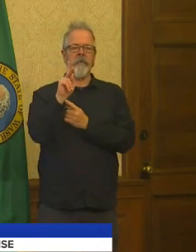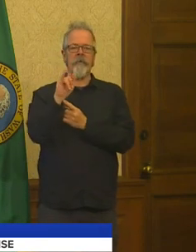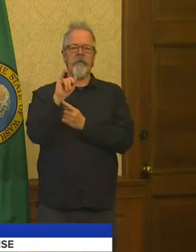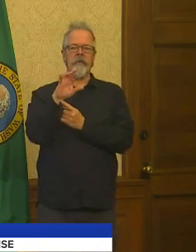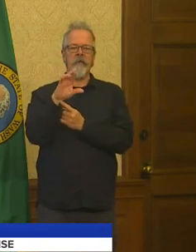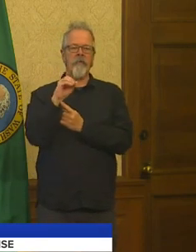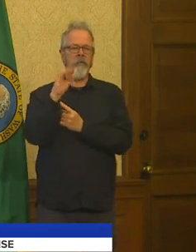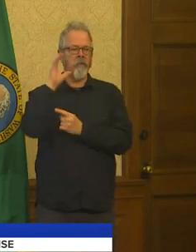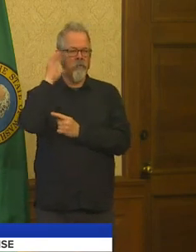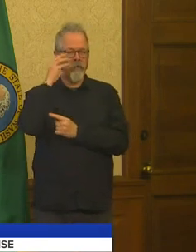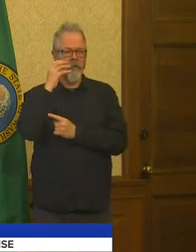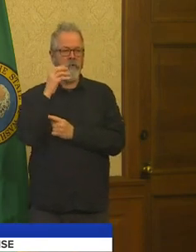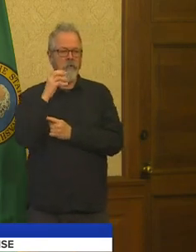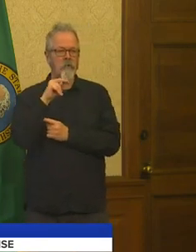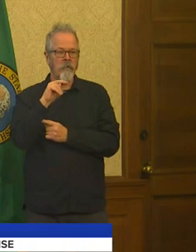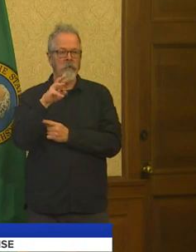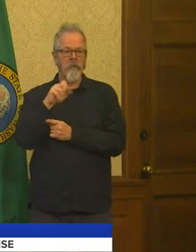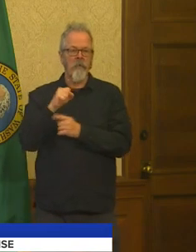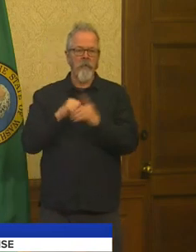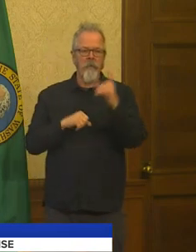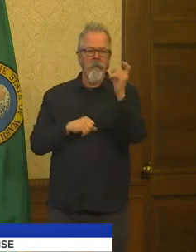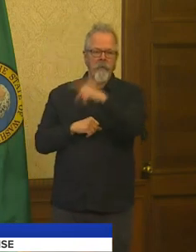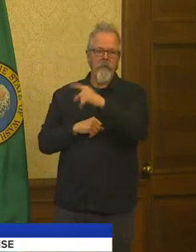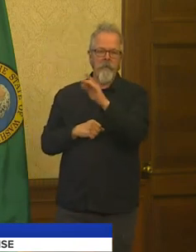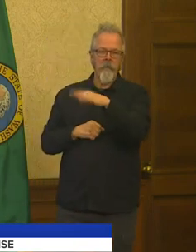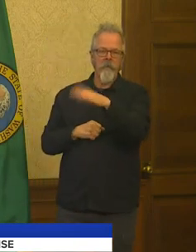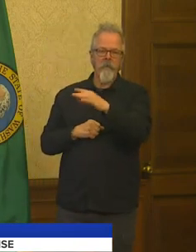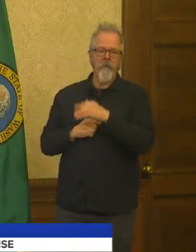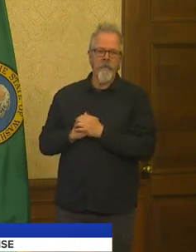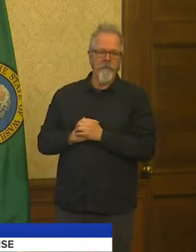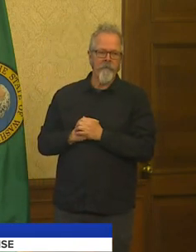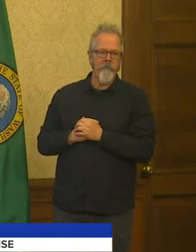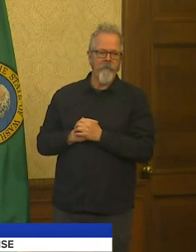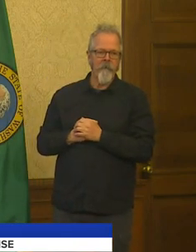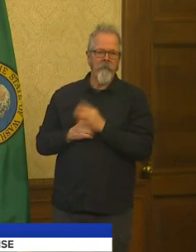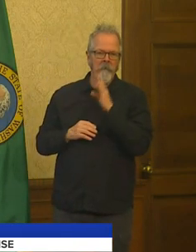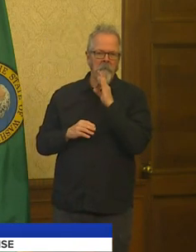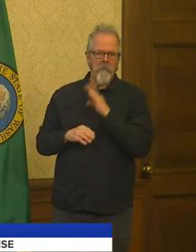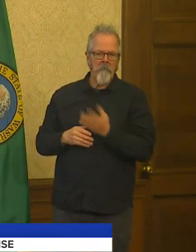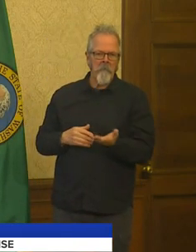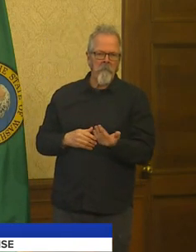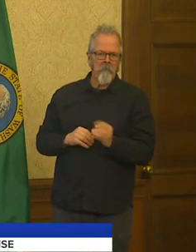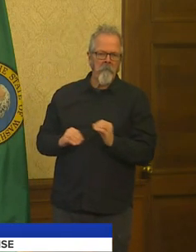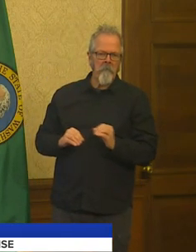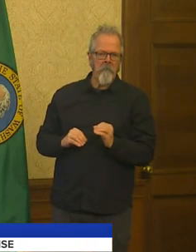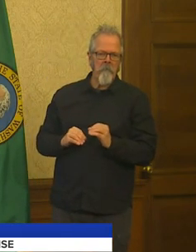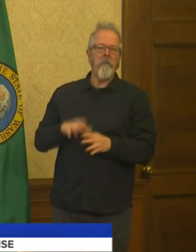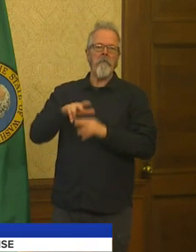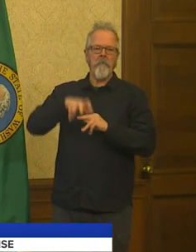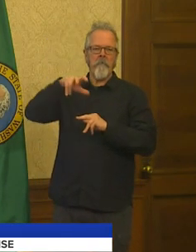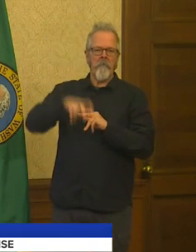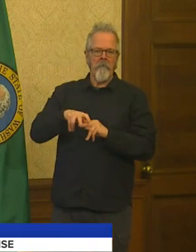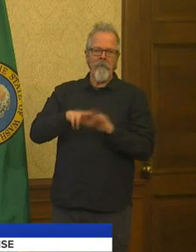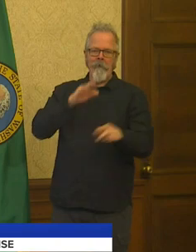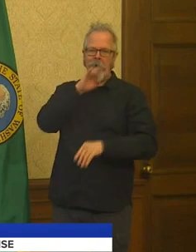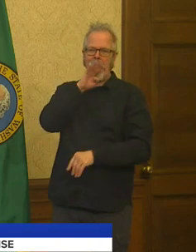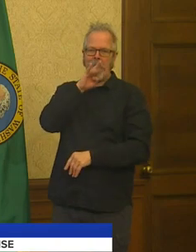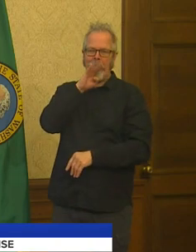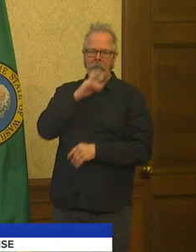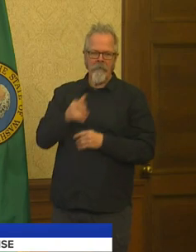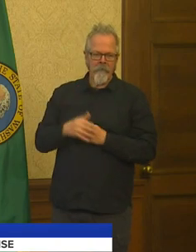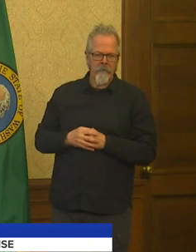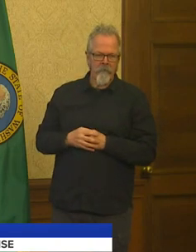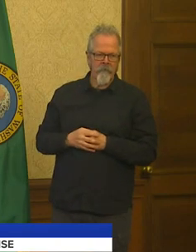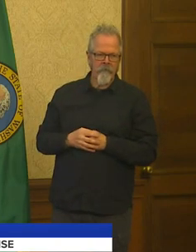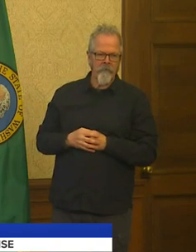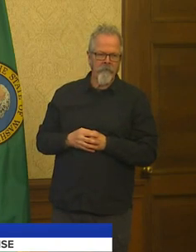Hannah, are you? Sorry. Yeah, go ahead. Can you give an update on elective surgeries? And also, can you speak to the